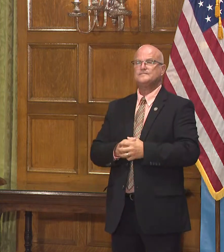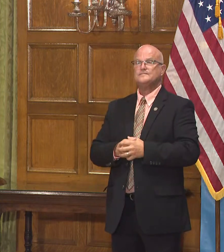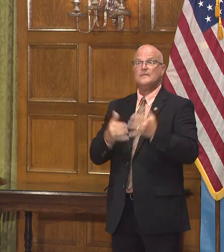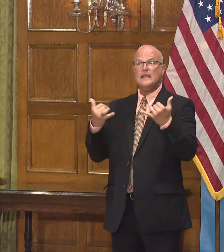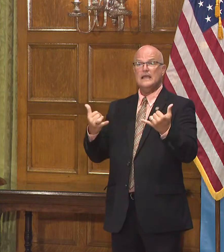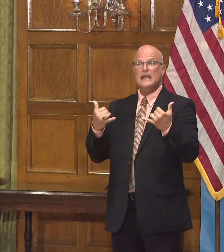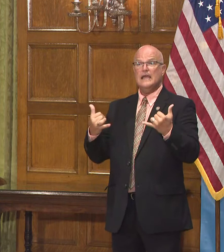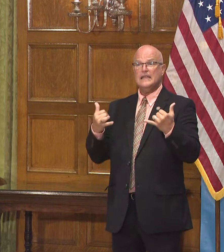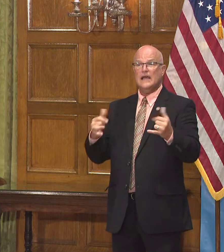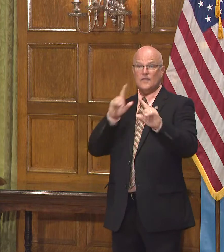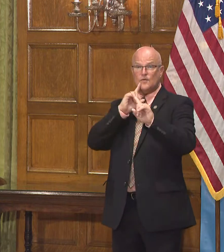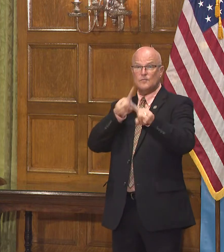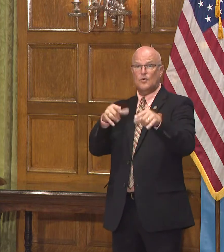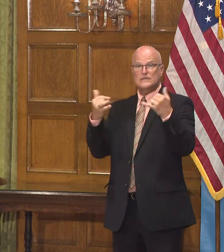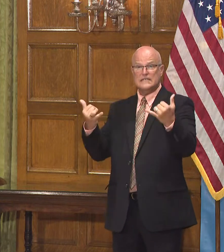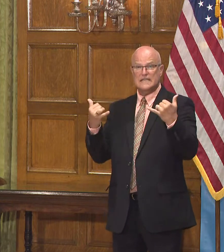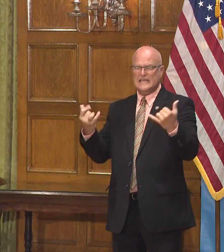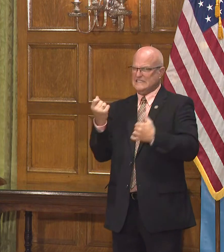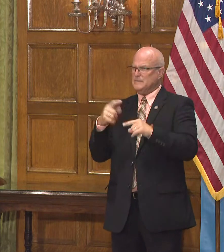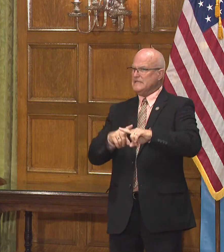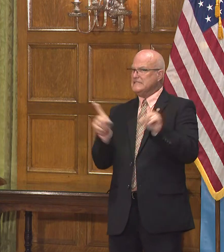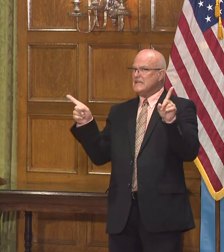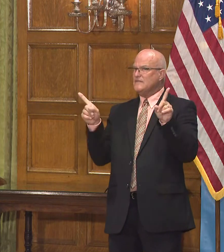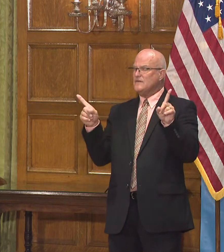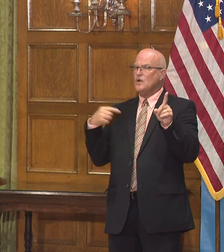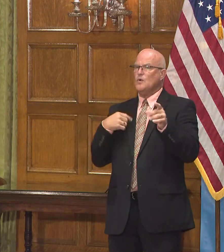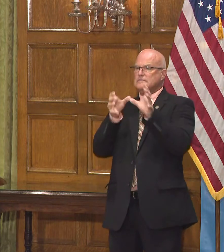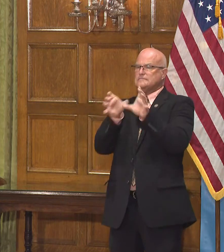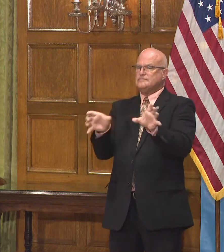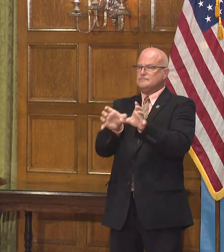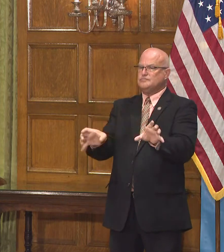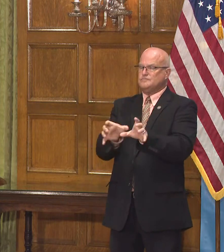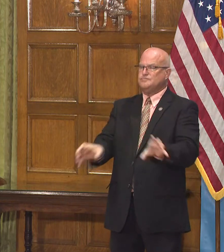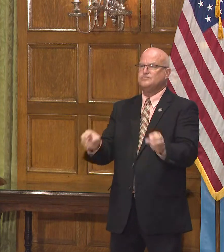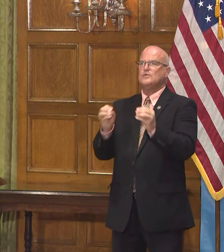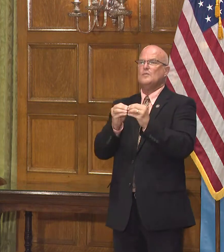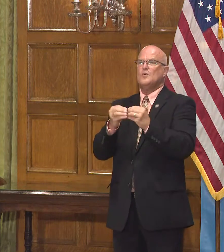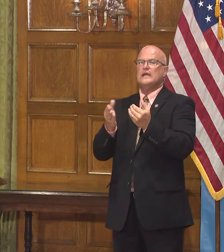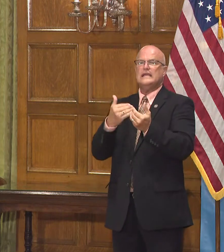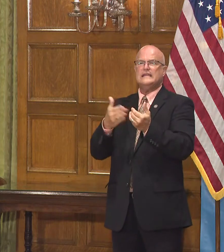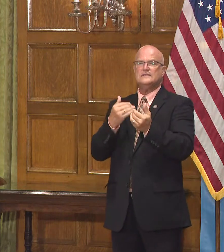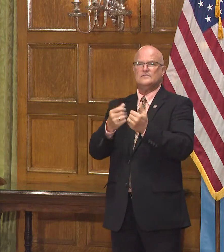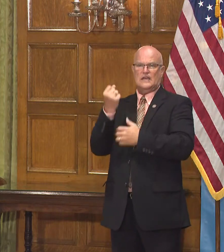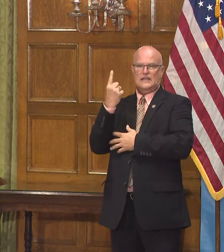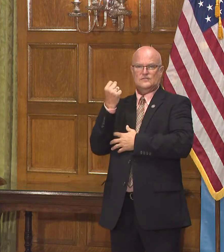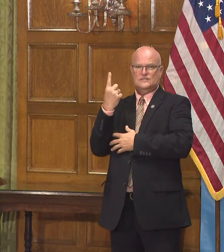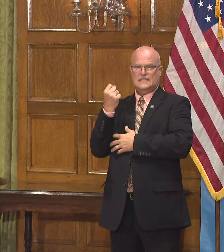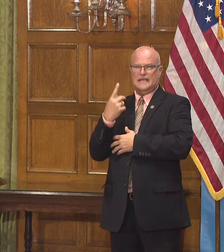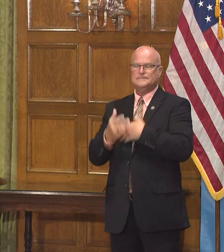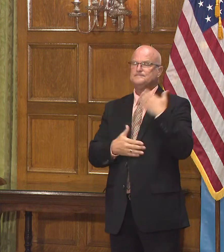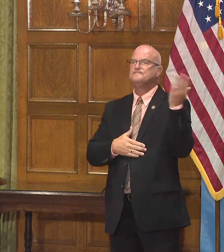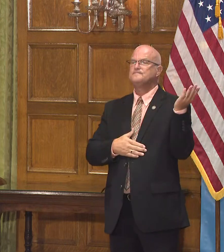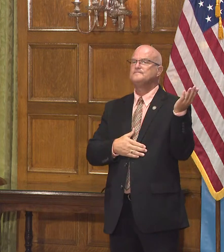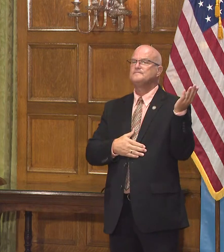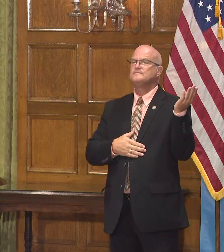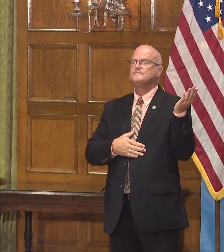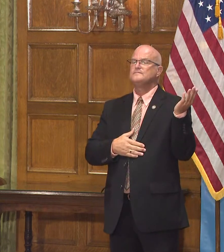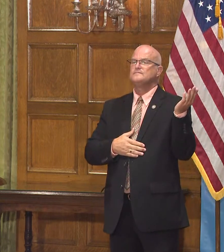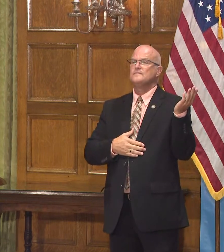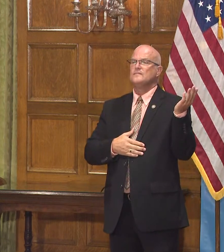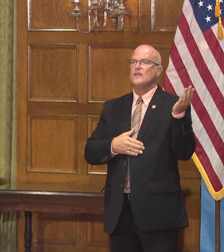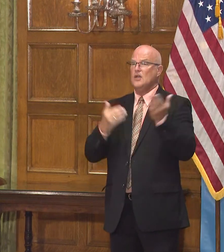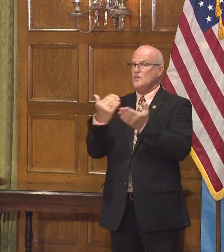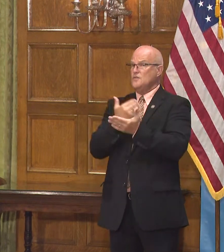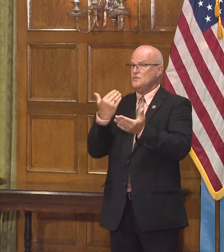case report for today, and we're going to do it a little bit different because we're breaking it down, so maybe it's a little bit easier to digest. The